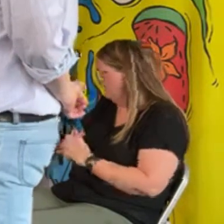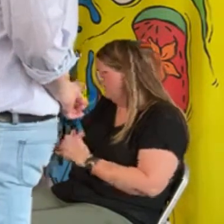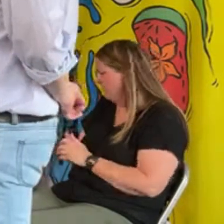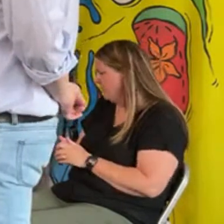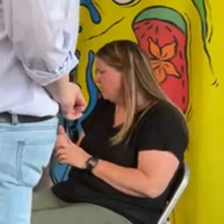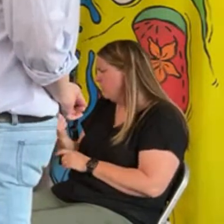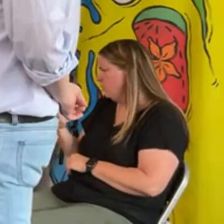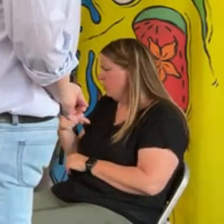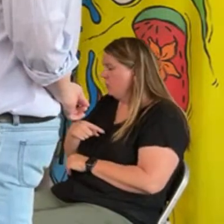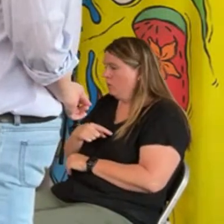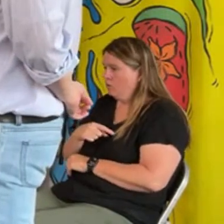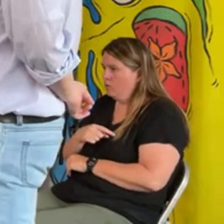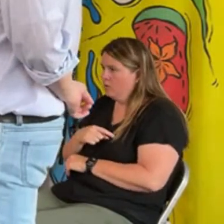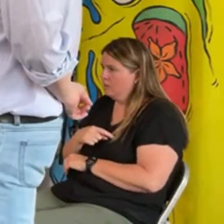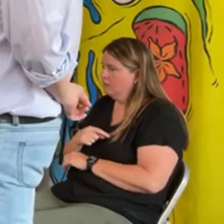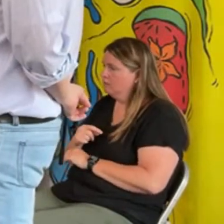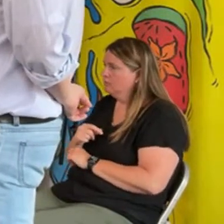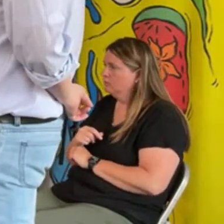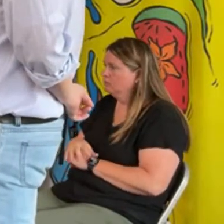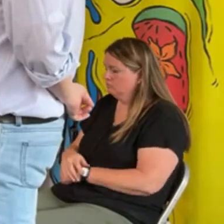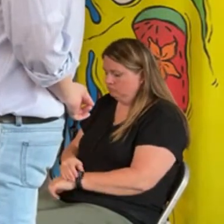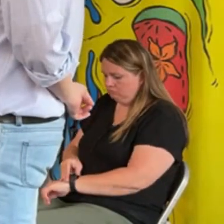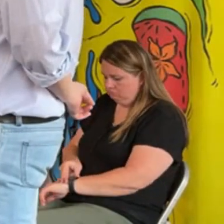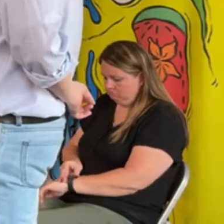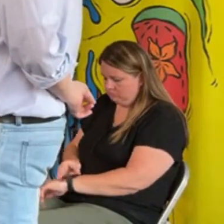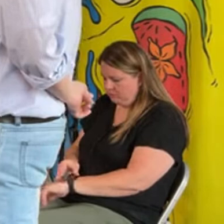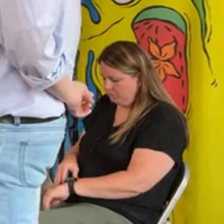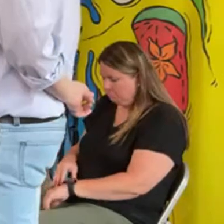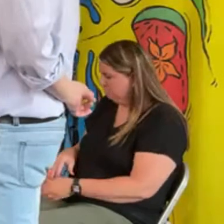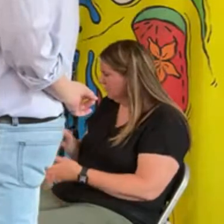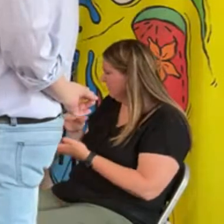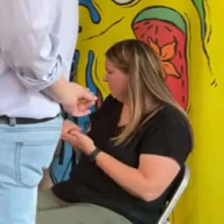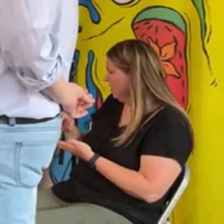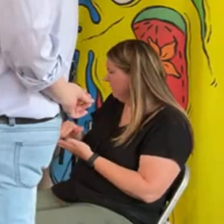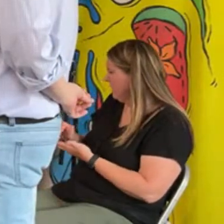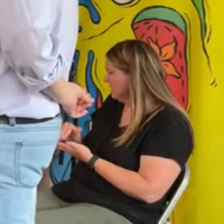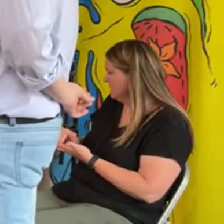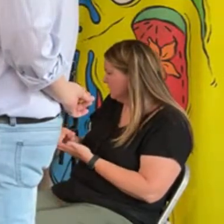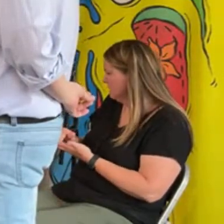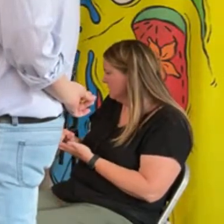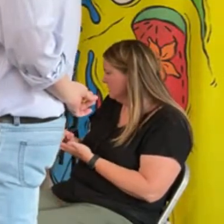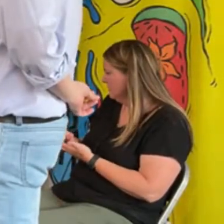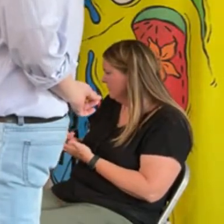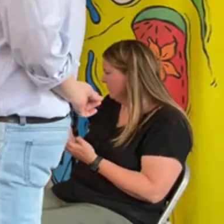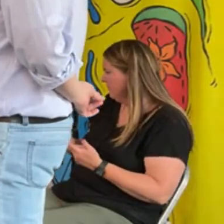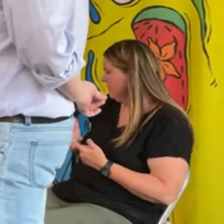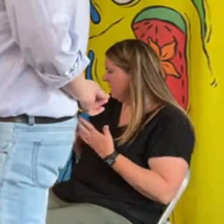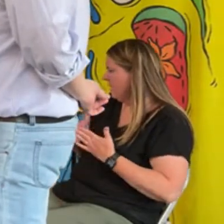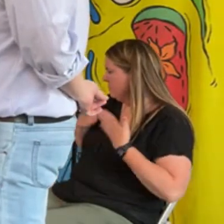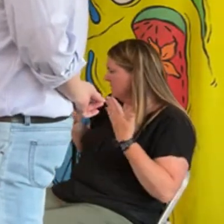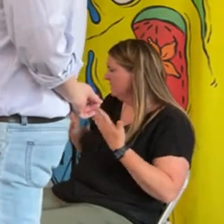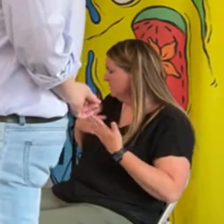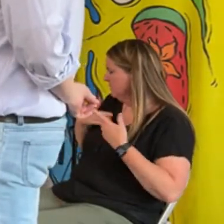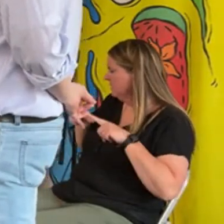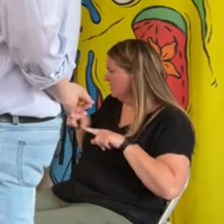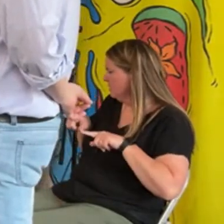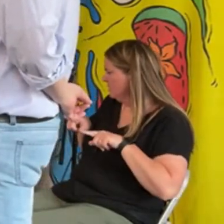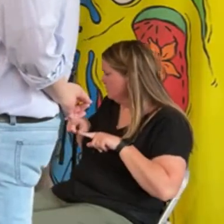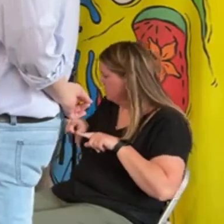money, we forgive us, live it